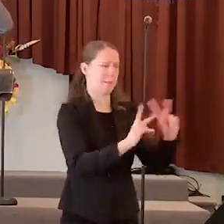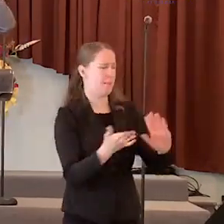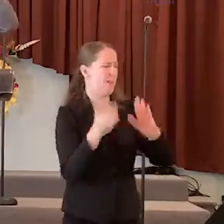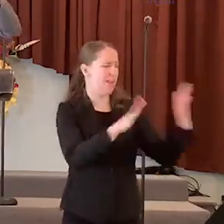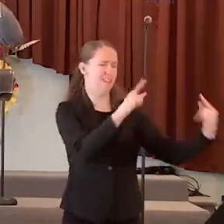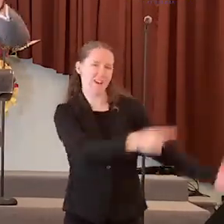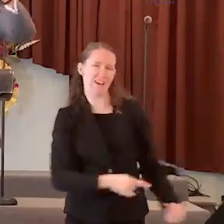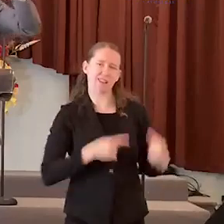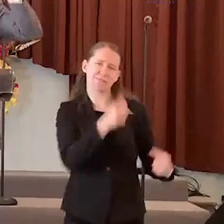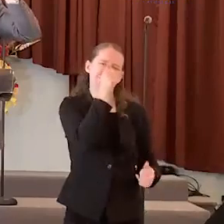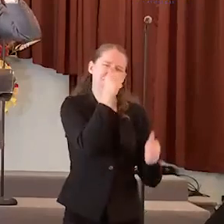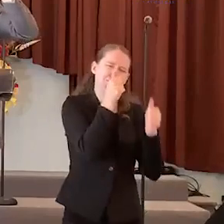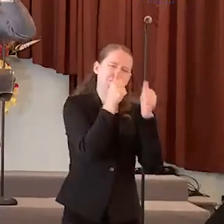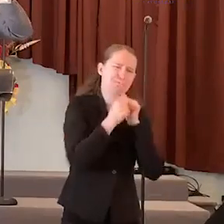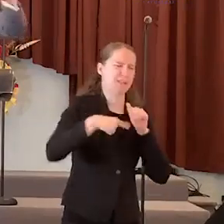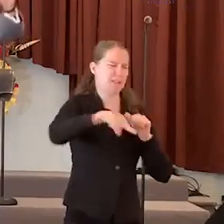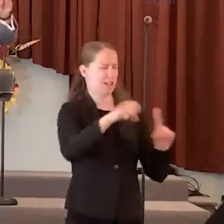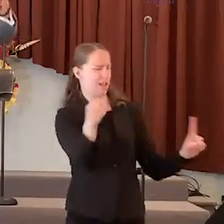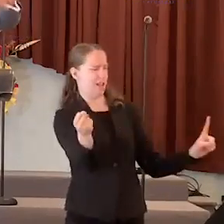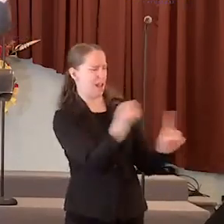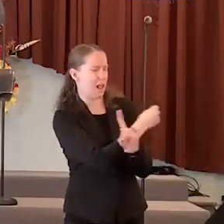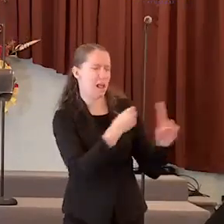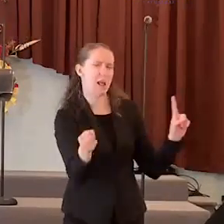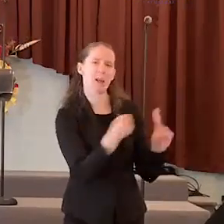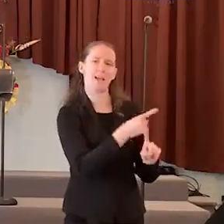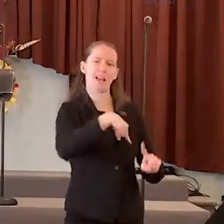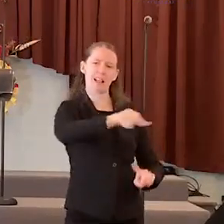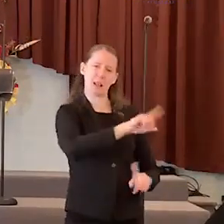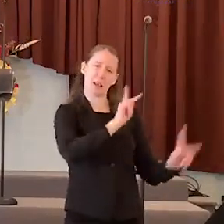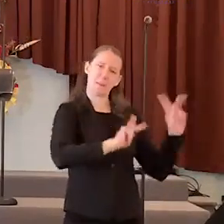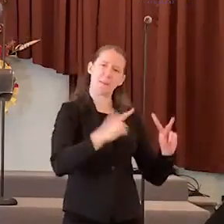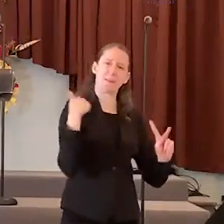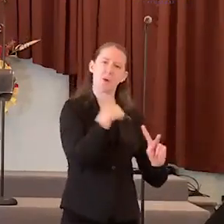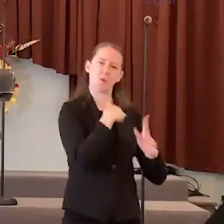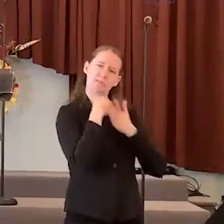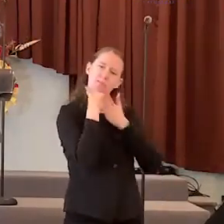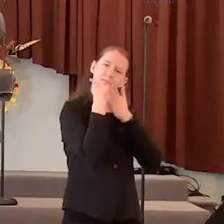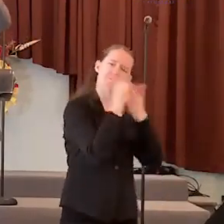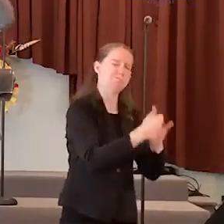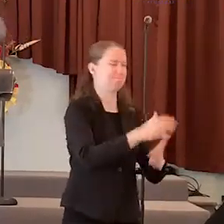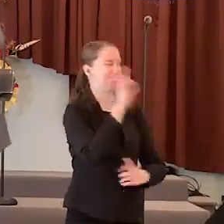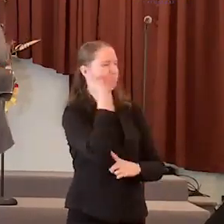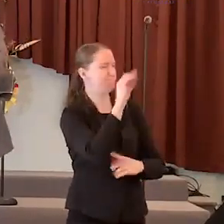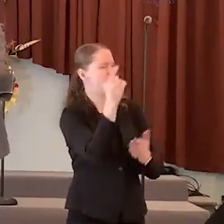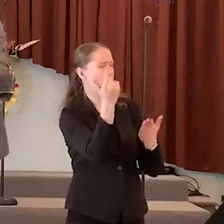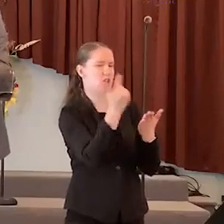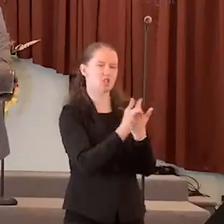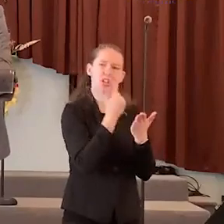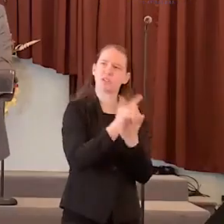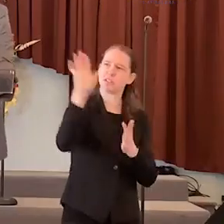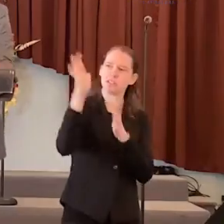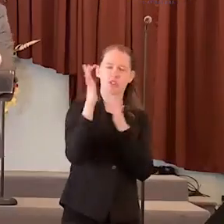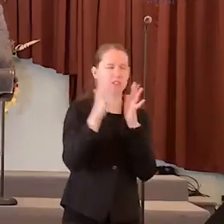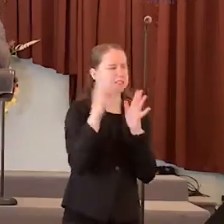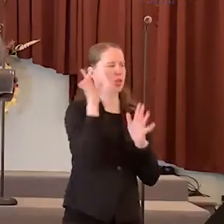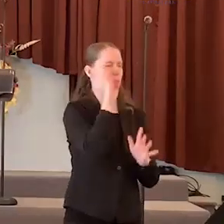to those that have been wounded, to those that have been stripped, and preach the liberating gospel of Jesus Christ. Yes,